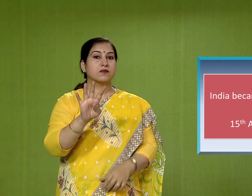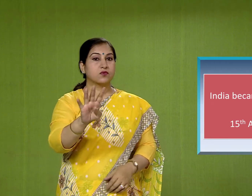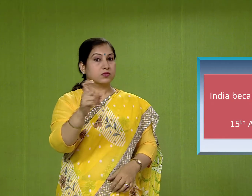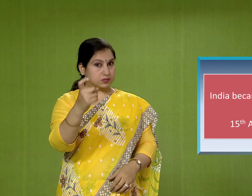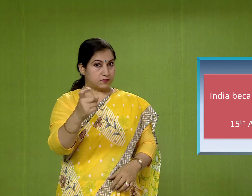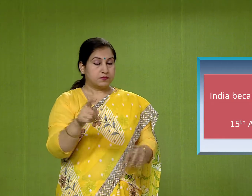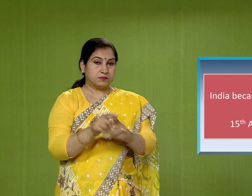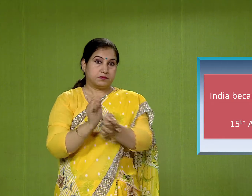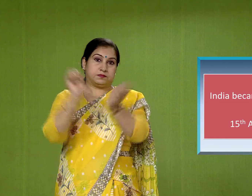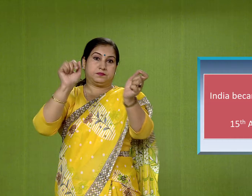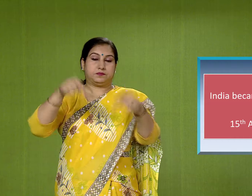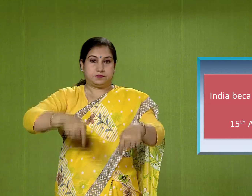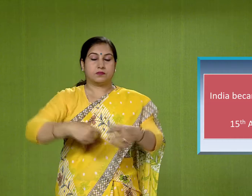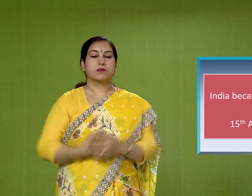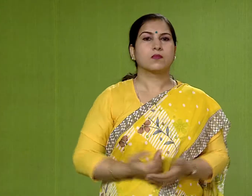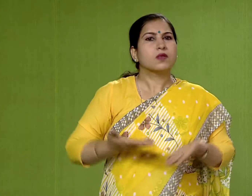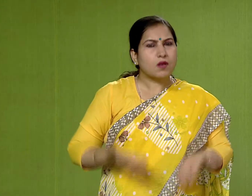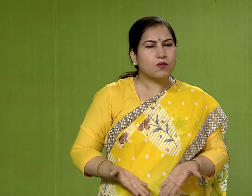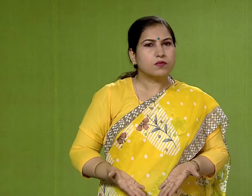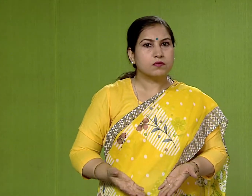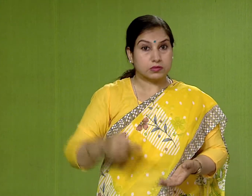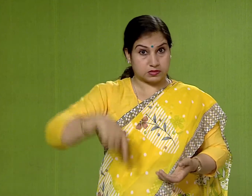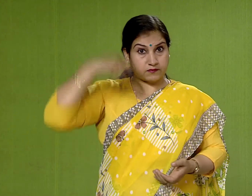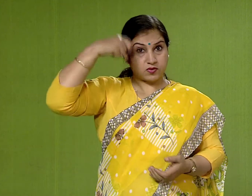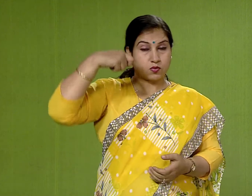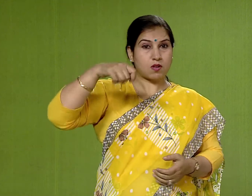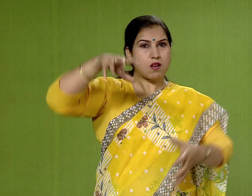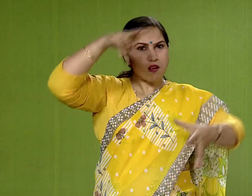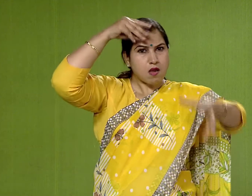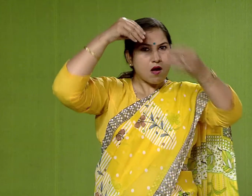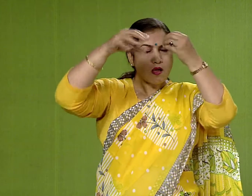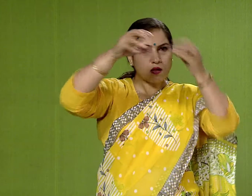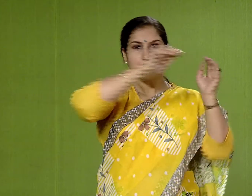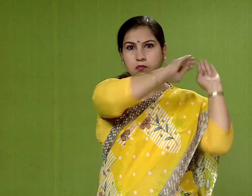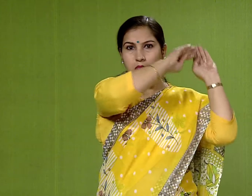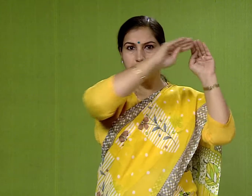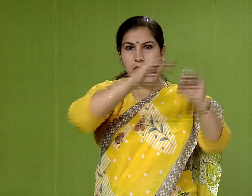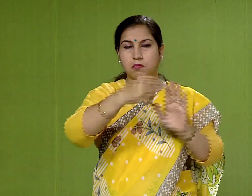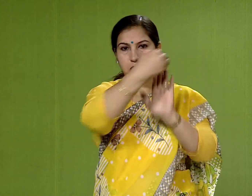Learners, let us quickly revise what we have learnt till now.